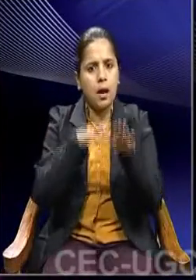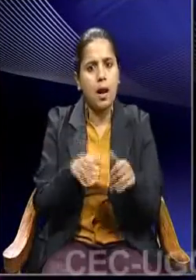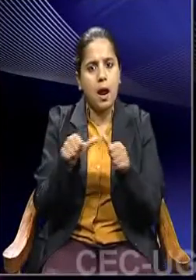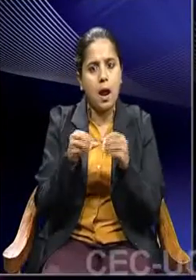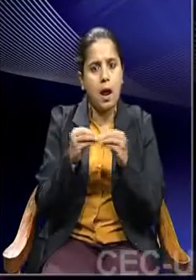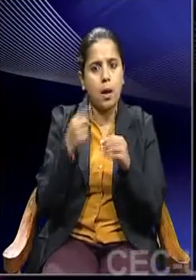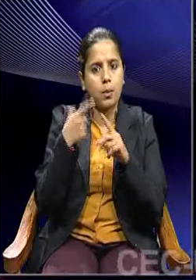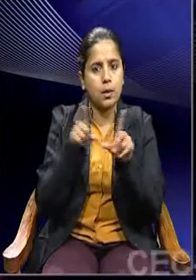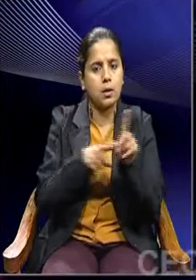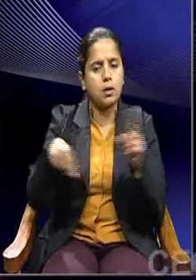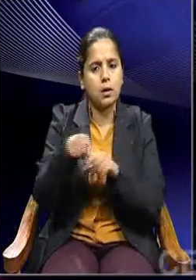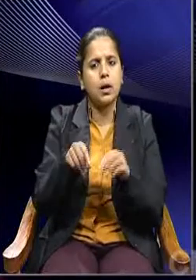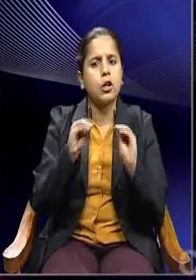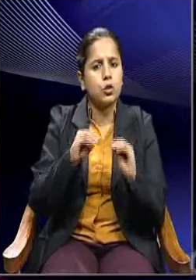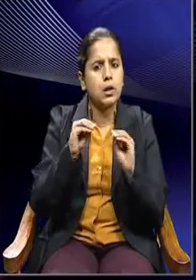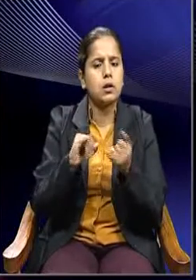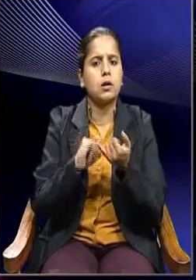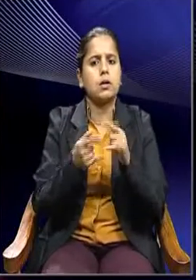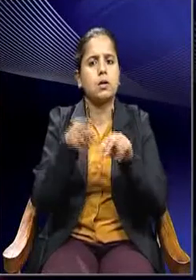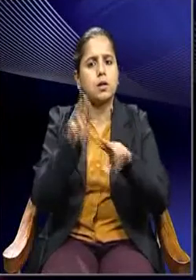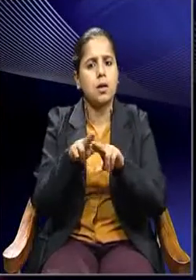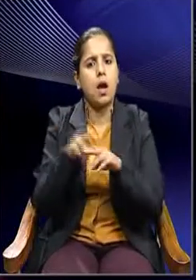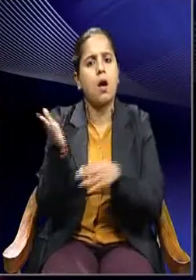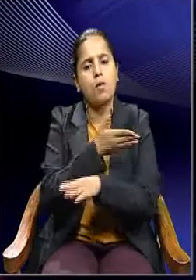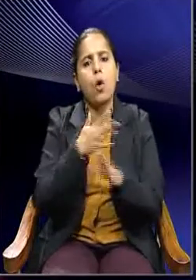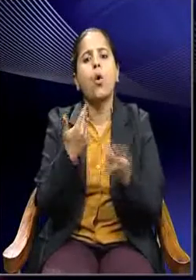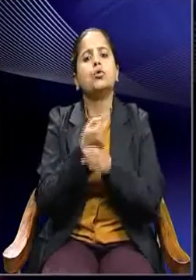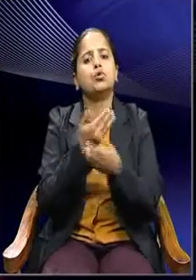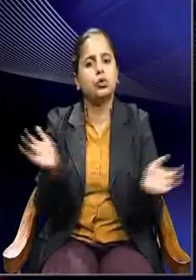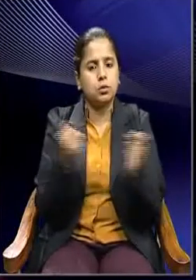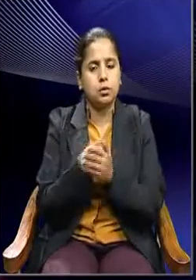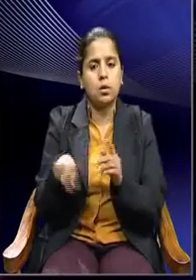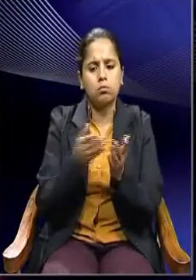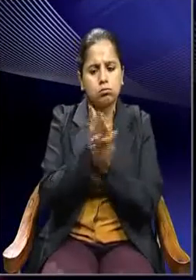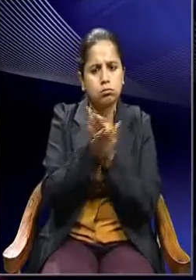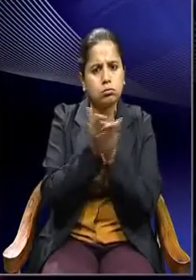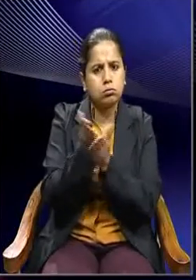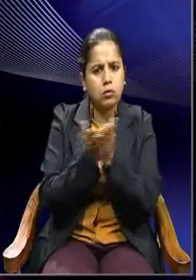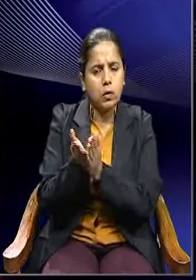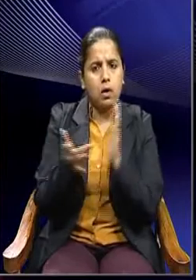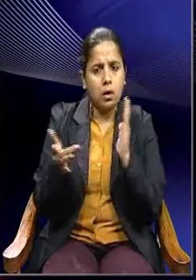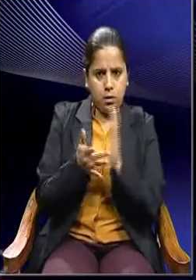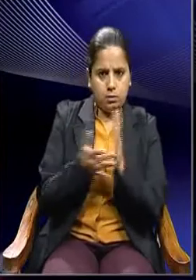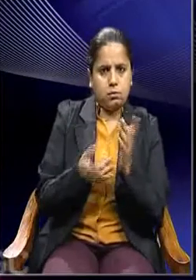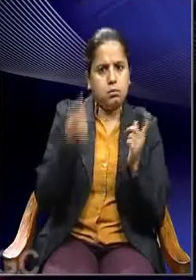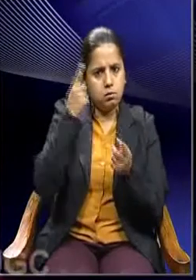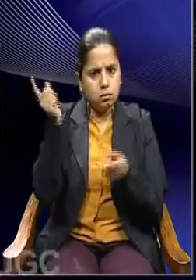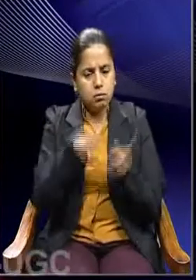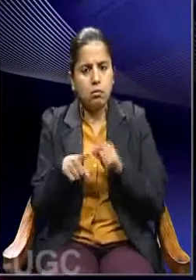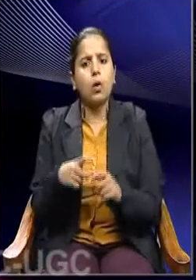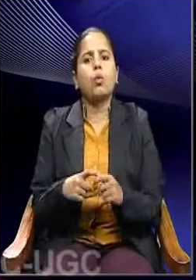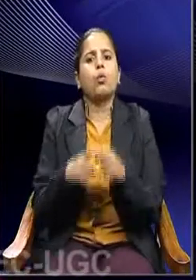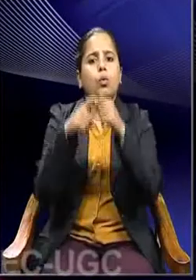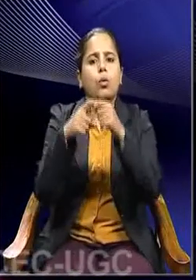of the teaching staff in general and on human, pedagogical, technical qualities of